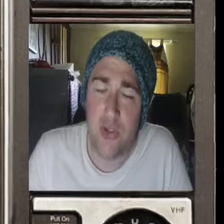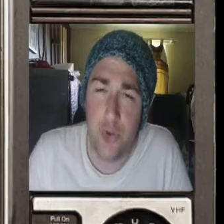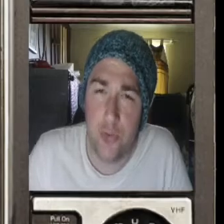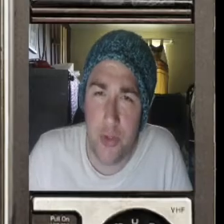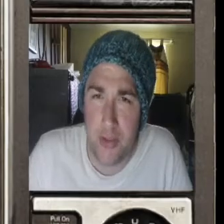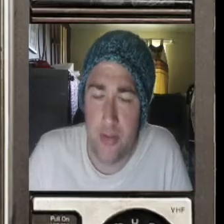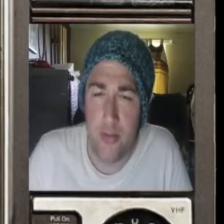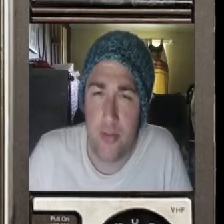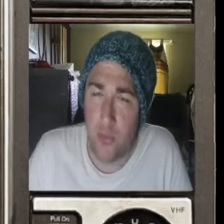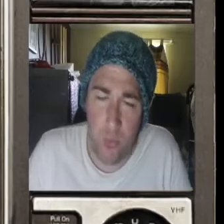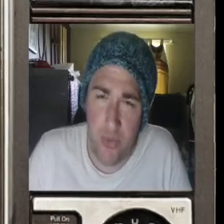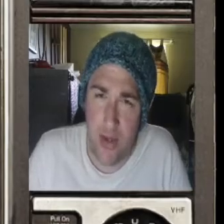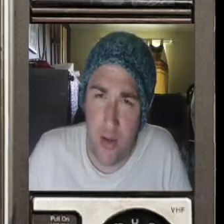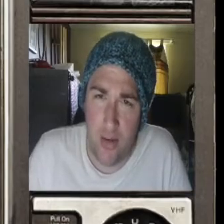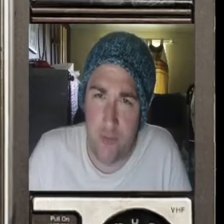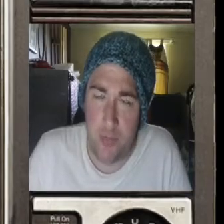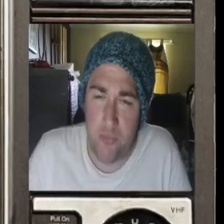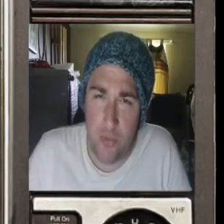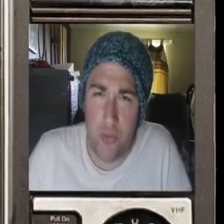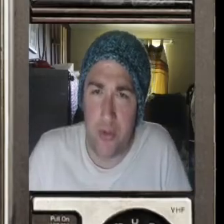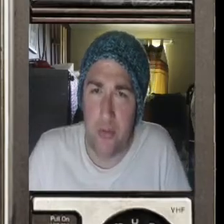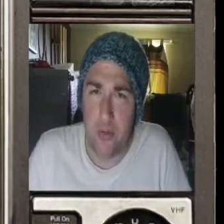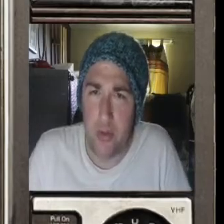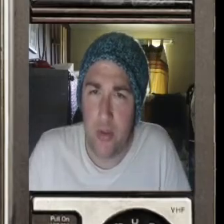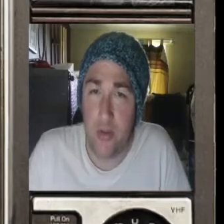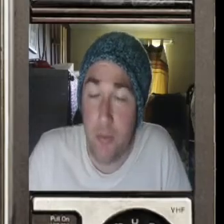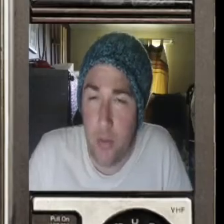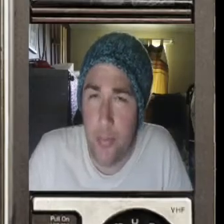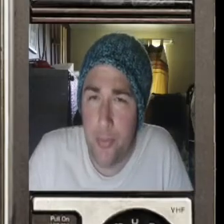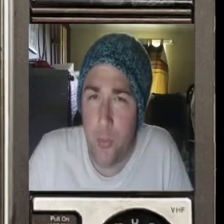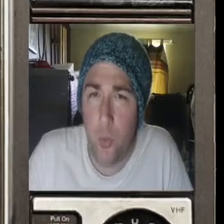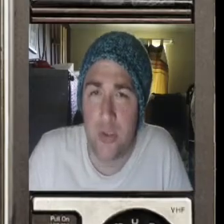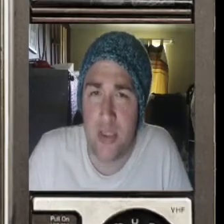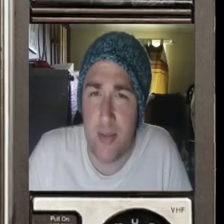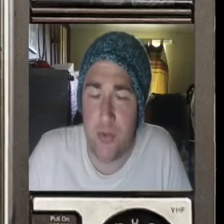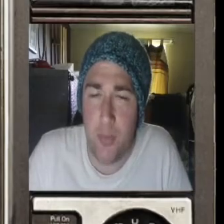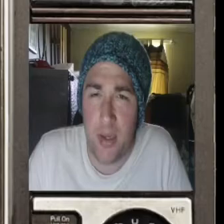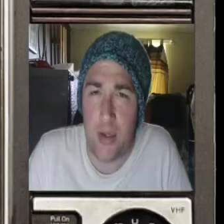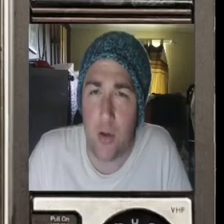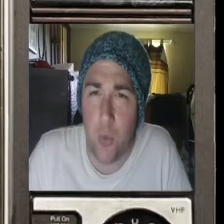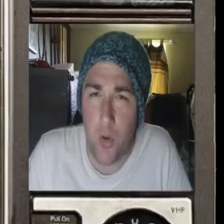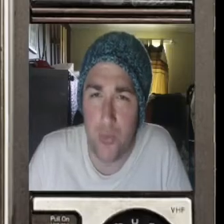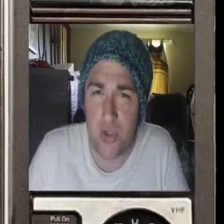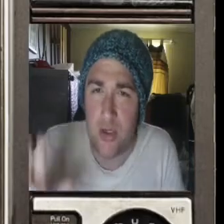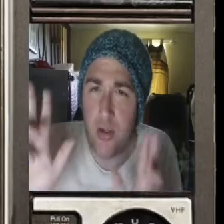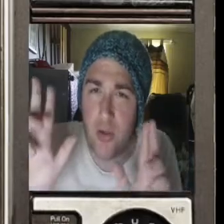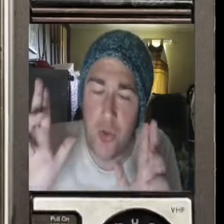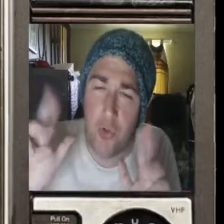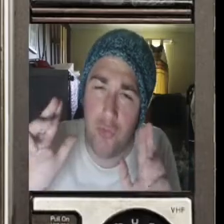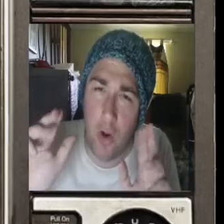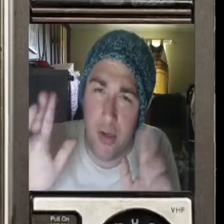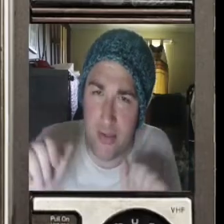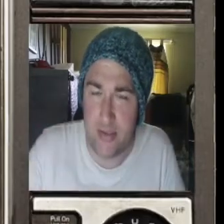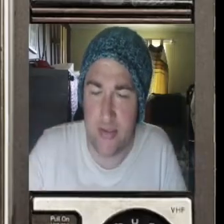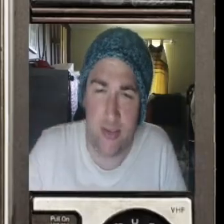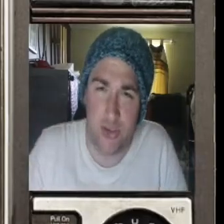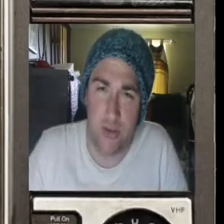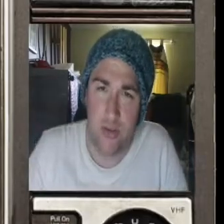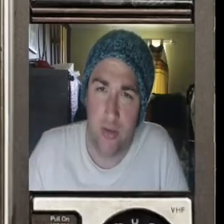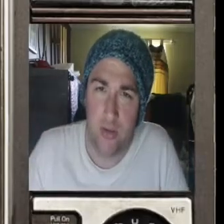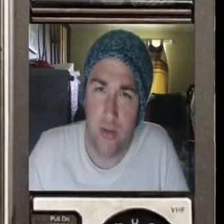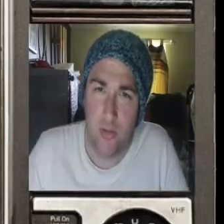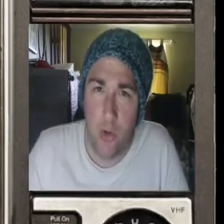So the jury don't want their lives being ruined. The mob wants them to make, quote, the right